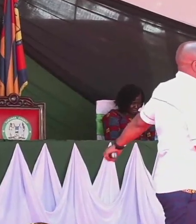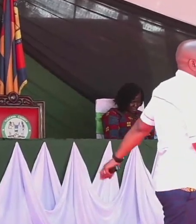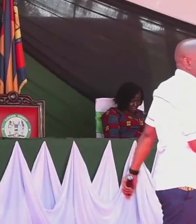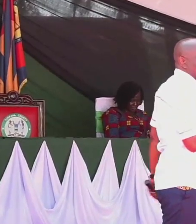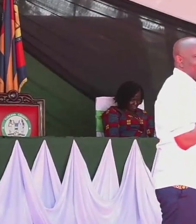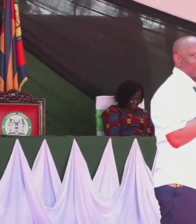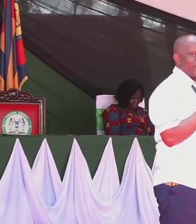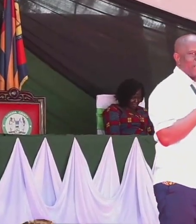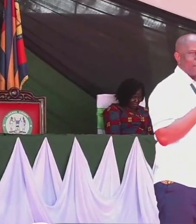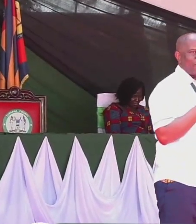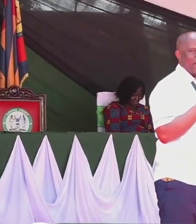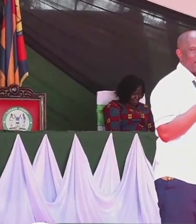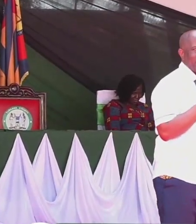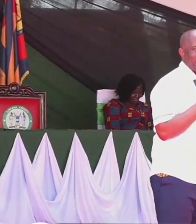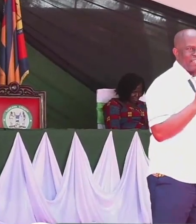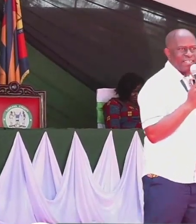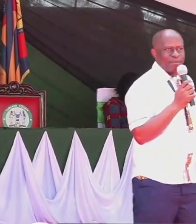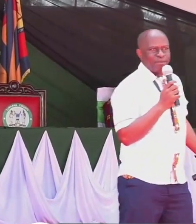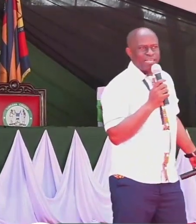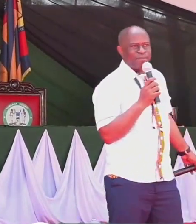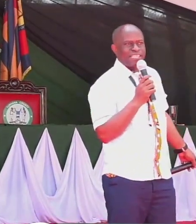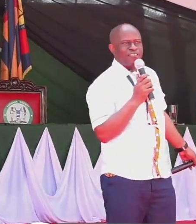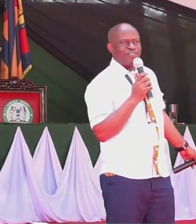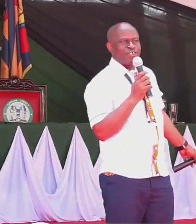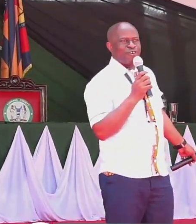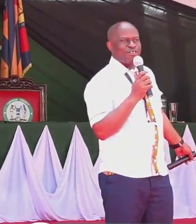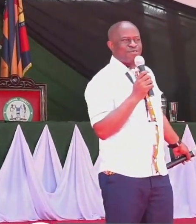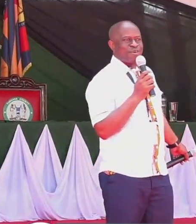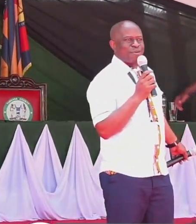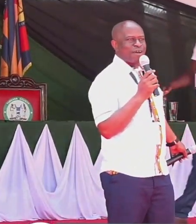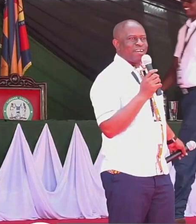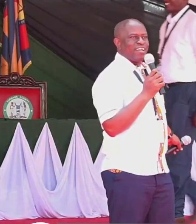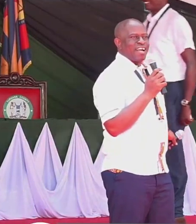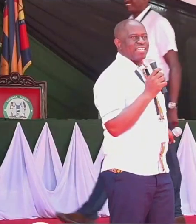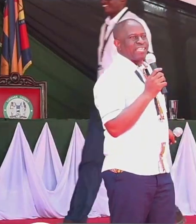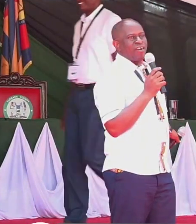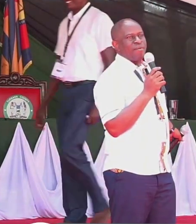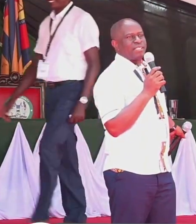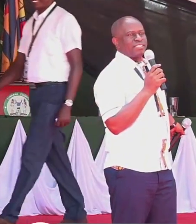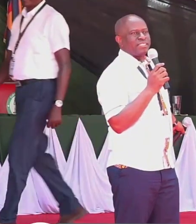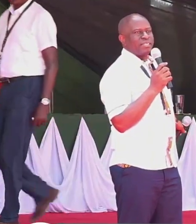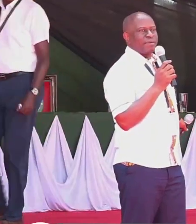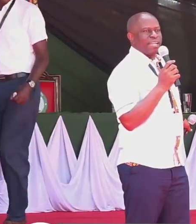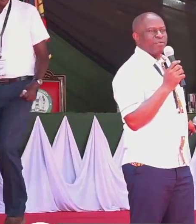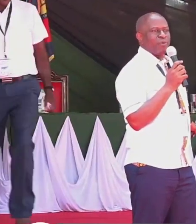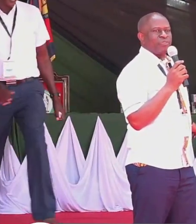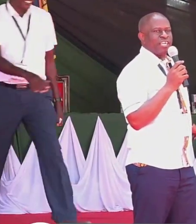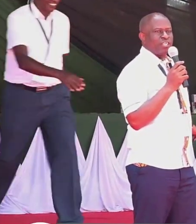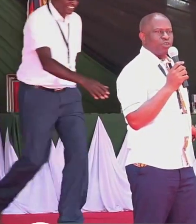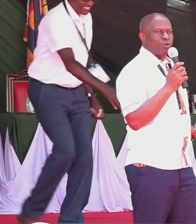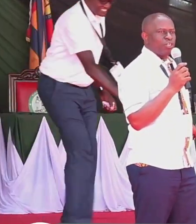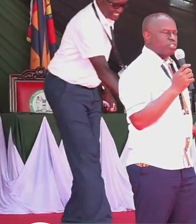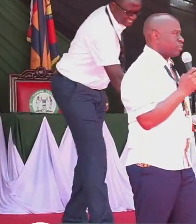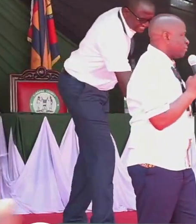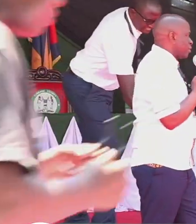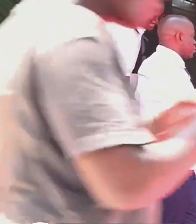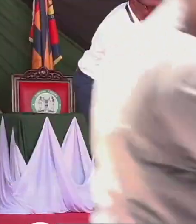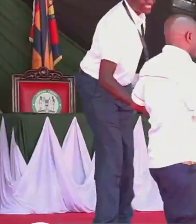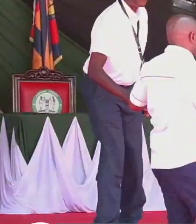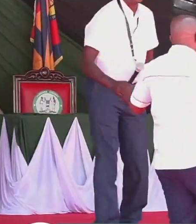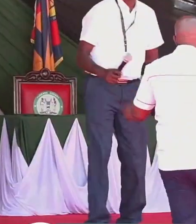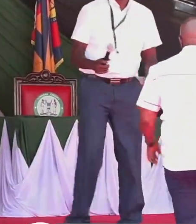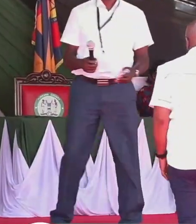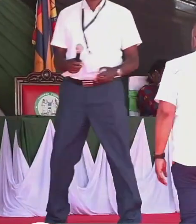njoo jumuiya la Pwani. Mbona mnajificha huko nyuma baba? Sawa basi. But anyway, we thank you also